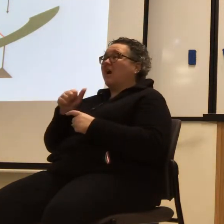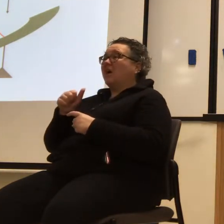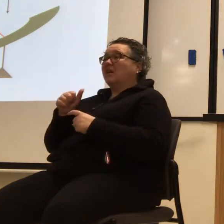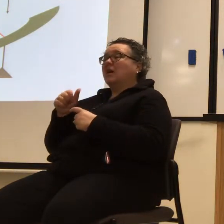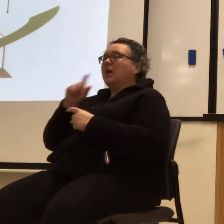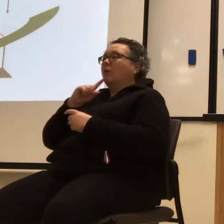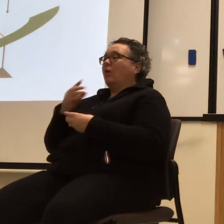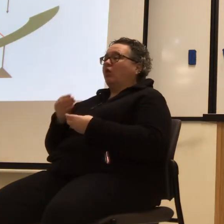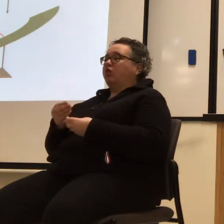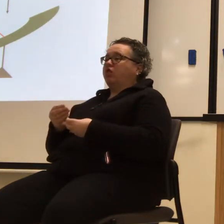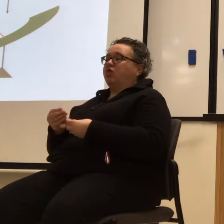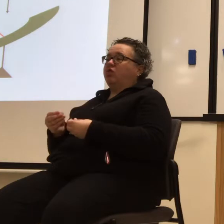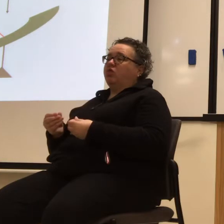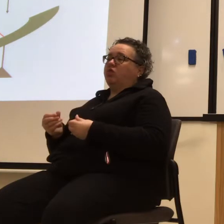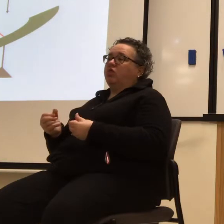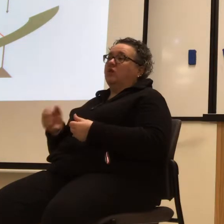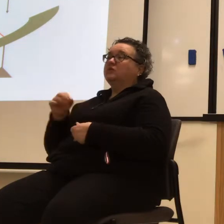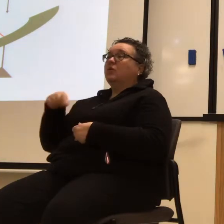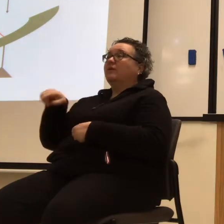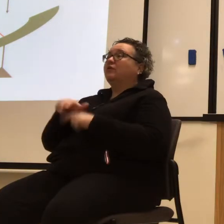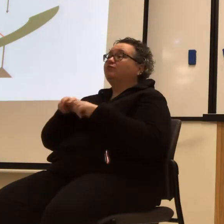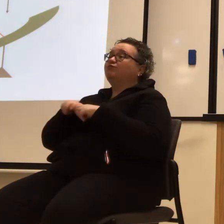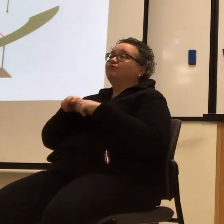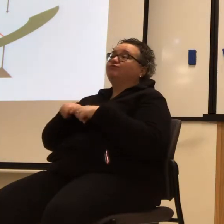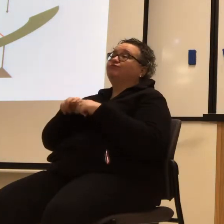So a sedentary lifestyle,